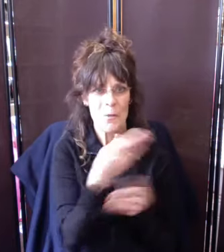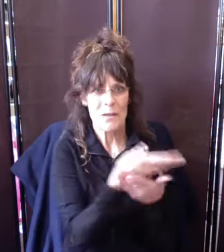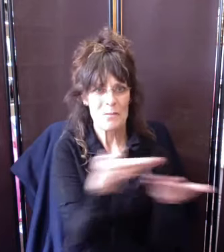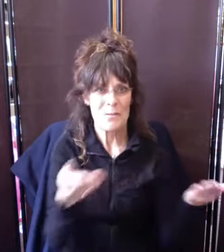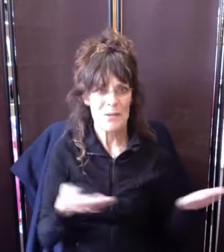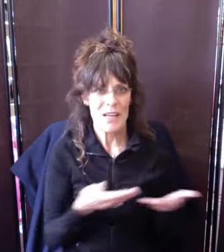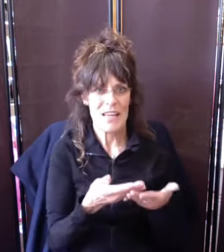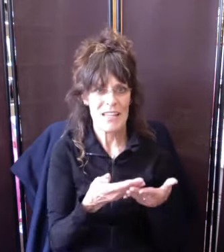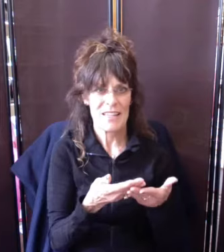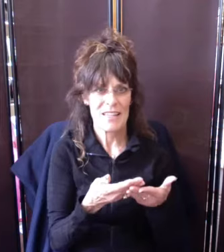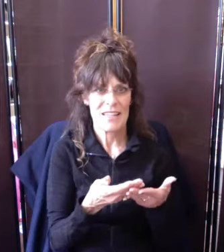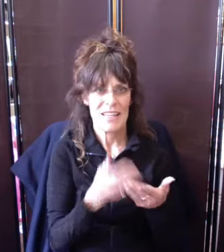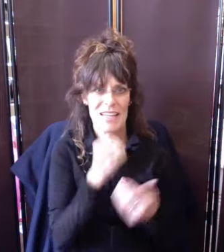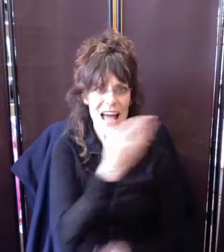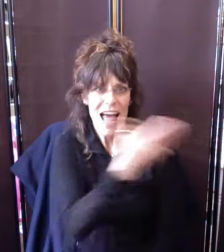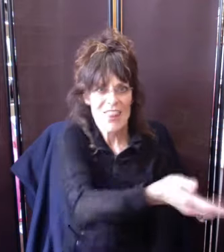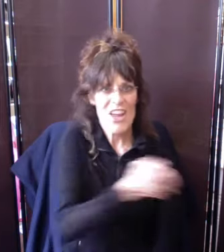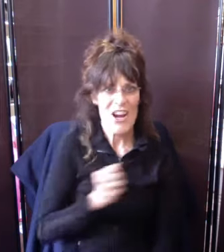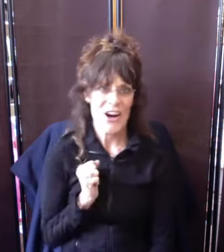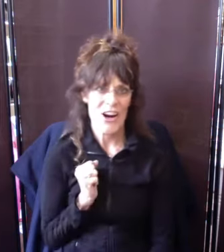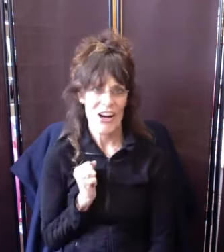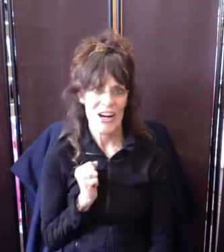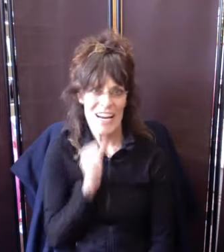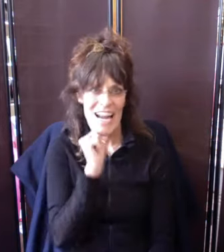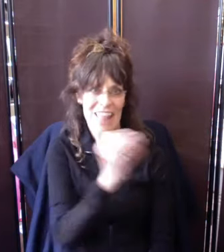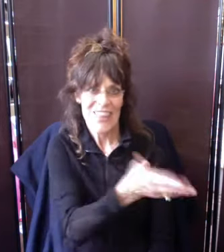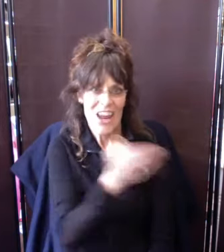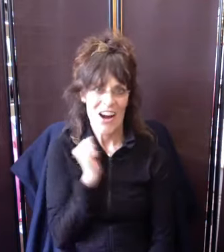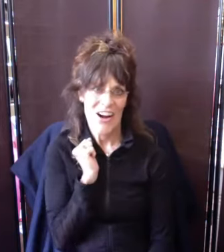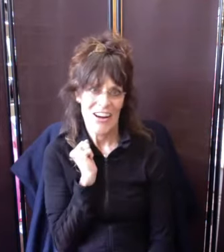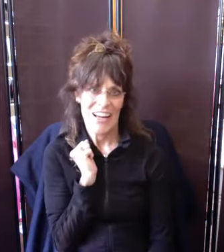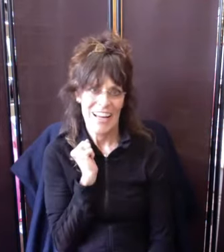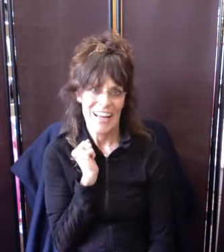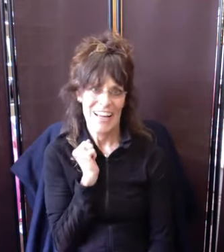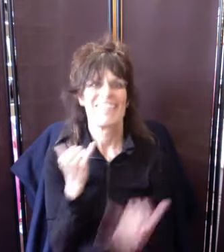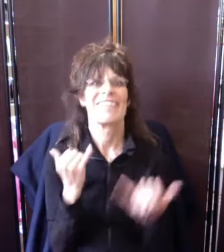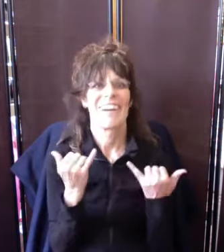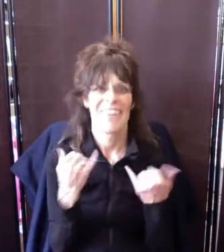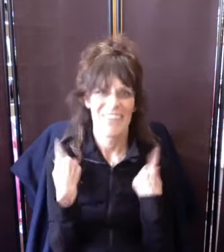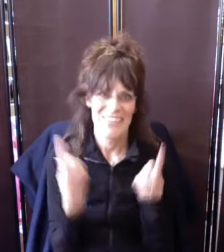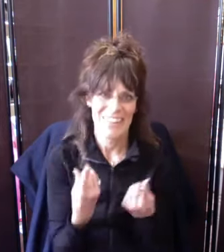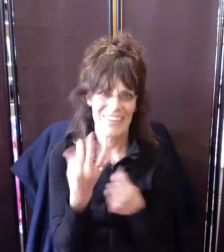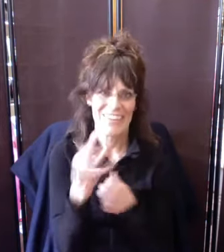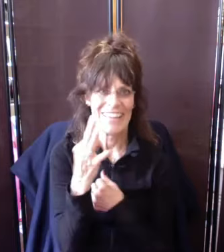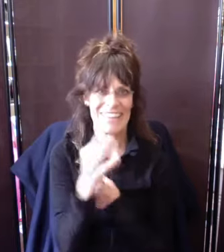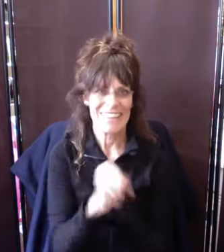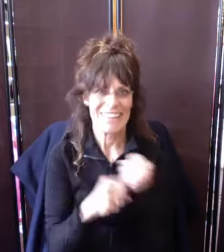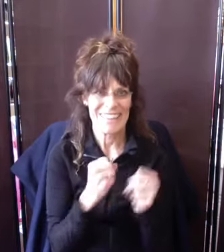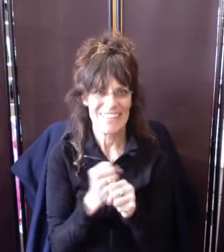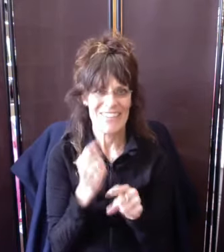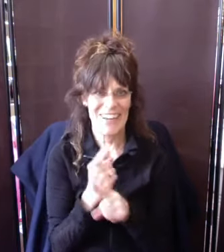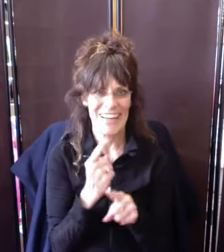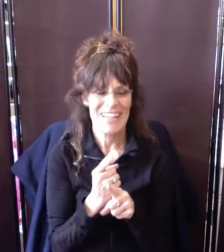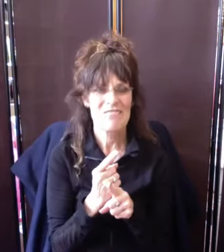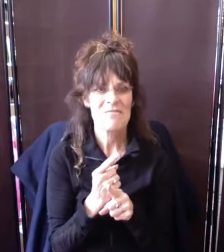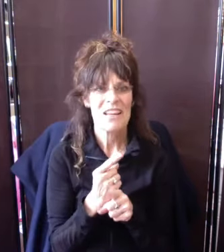not there, not there. So now I've been here 19 plus years, right? So the joke is that when I was looking